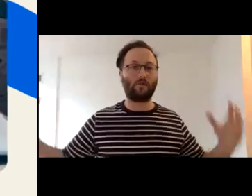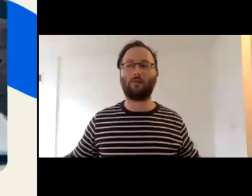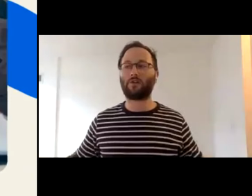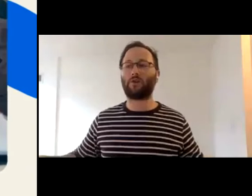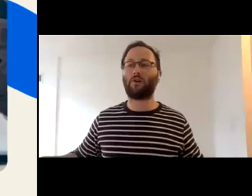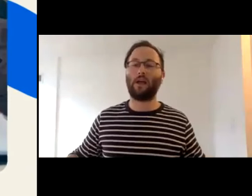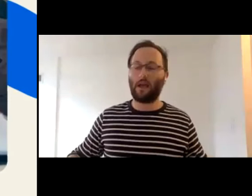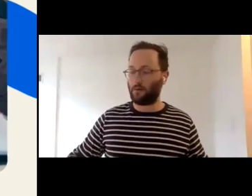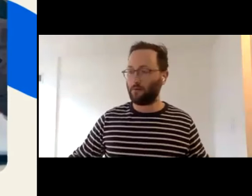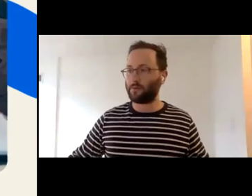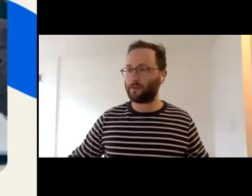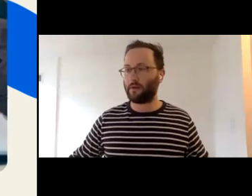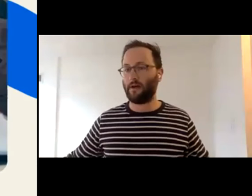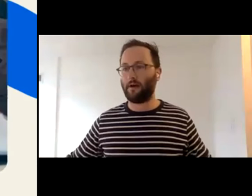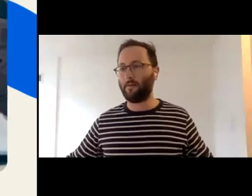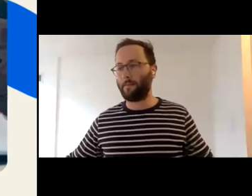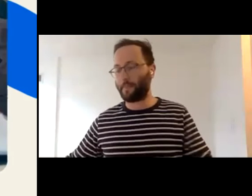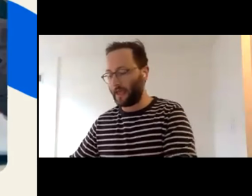of your lecture,